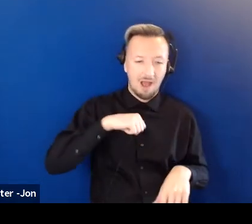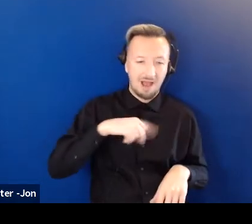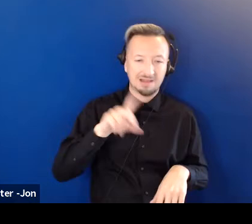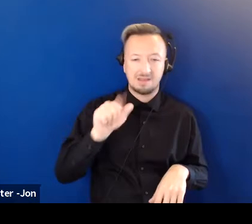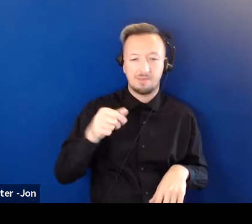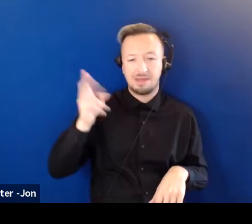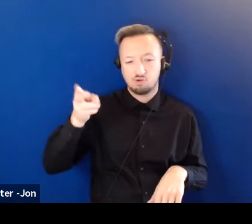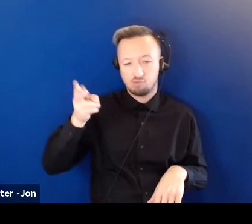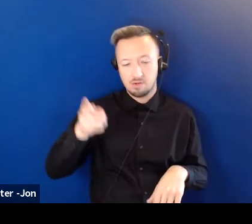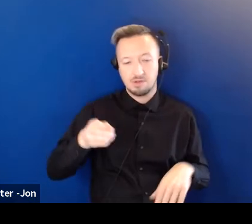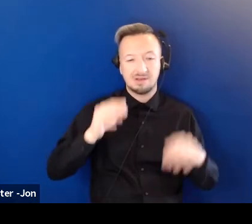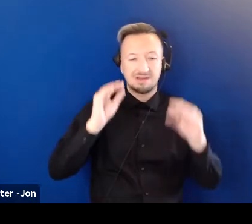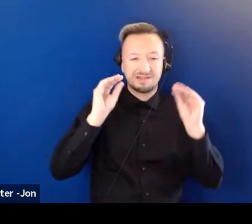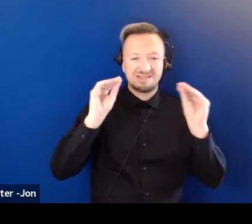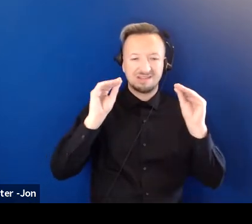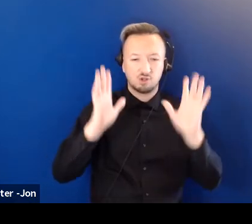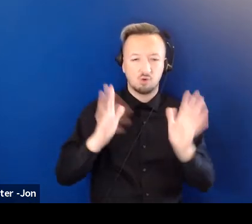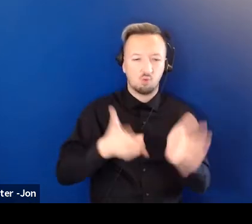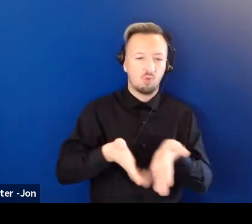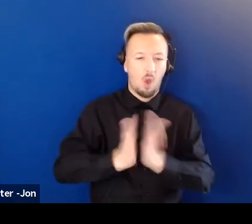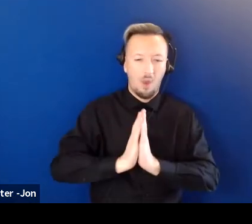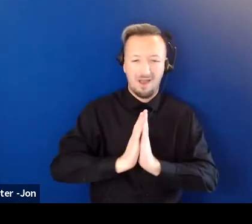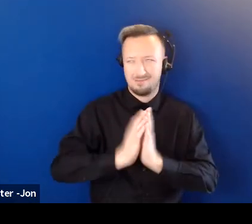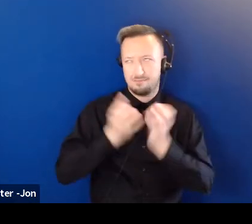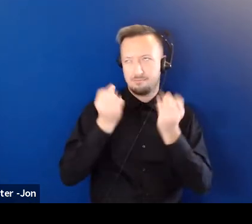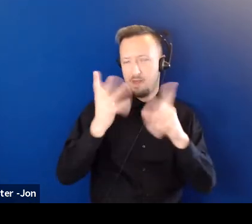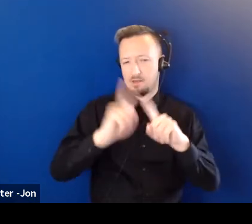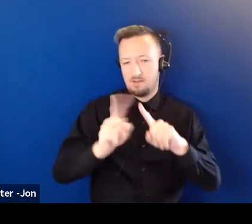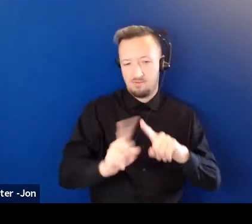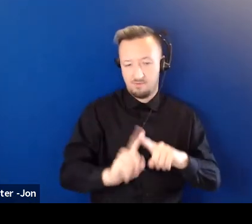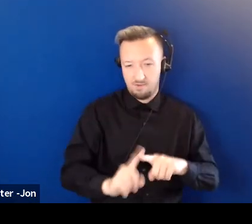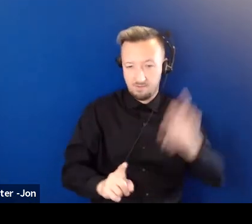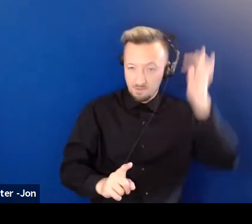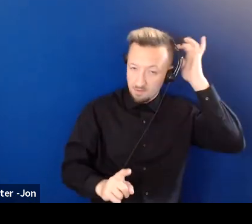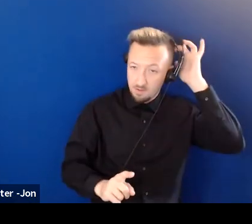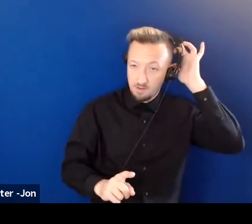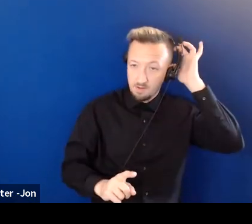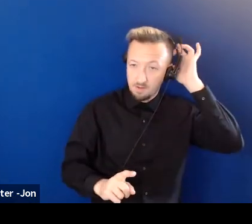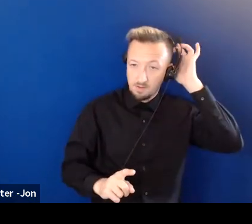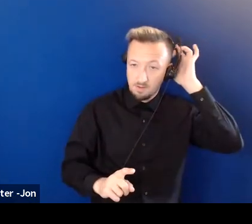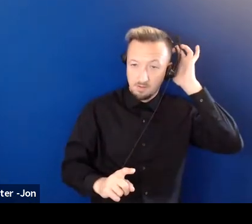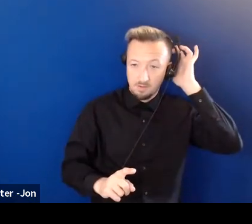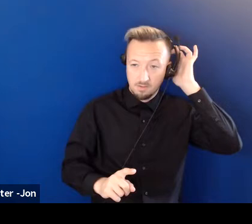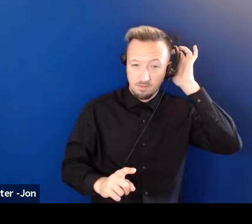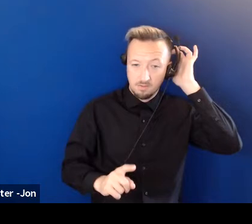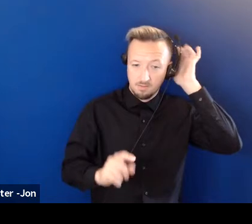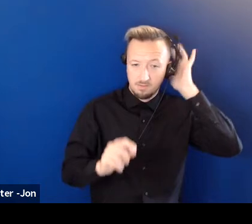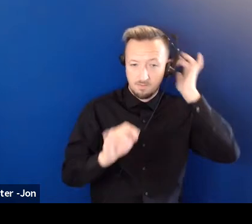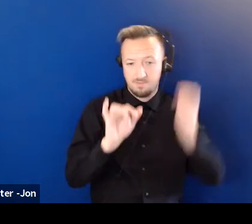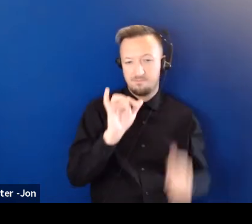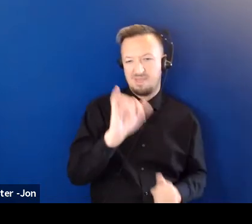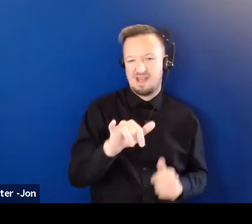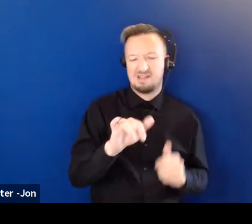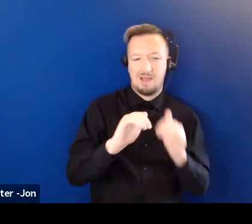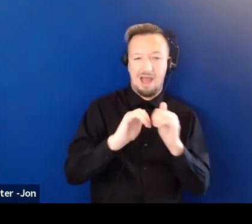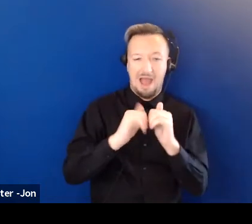history. Teachers will request all sorts of random things that they'd like us to see. So that's how we're